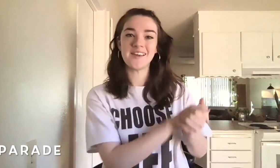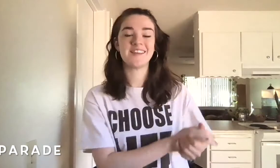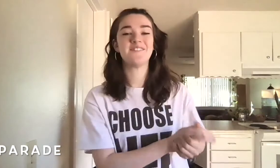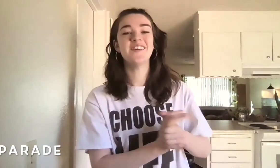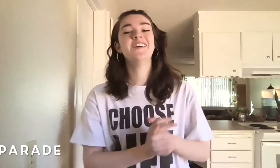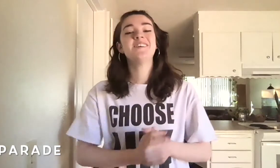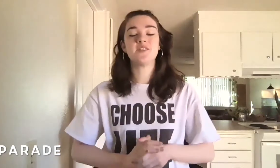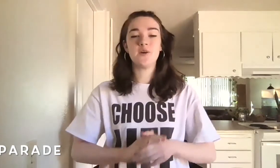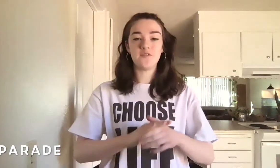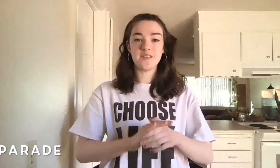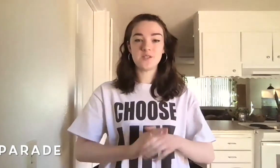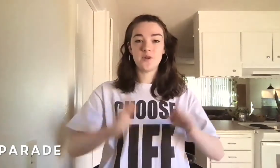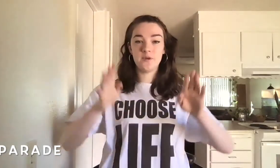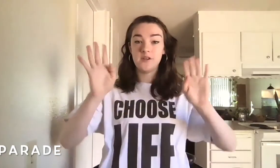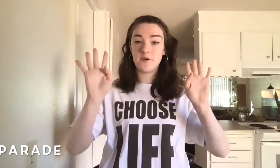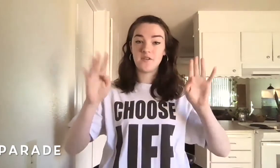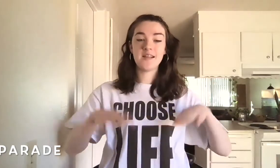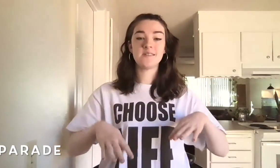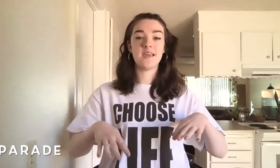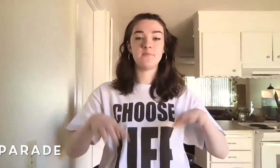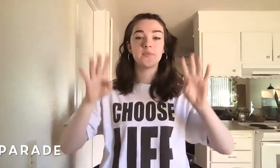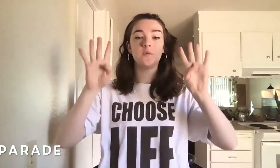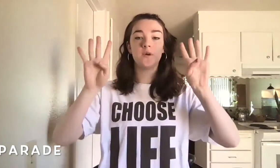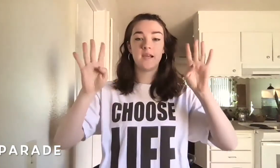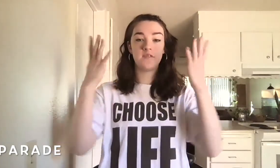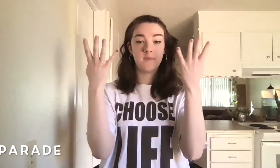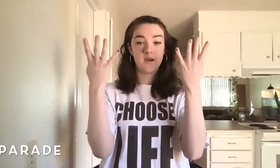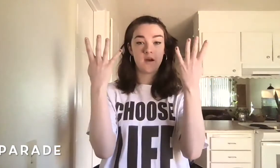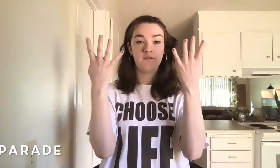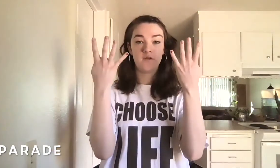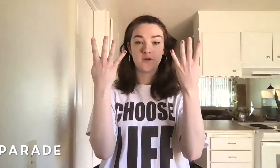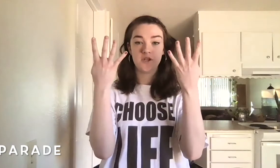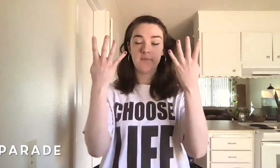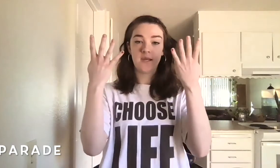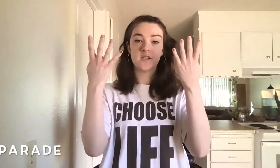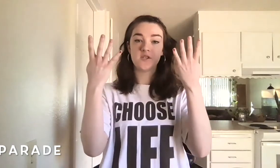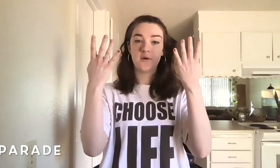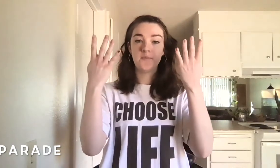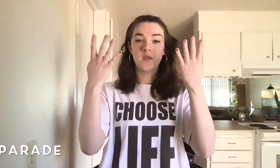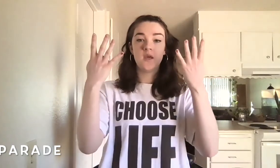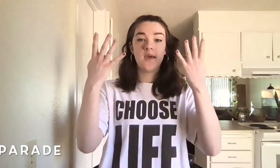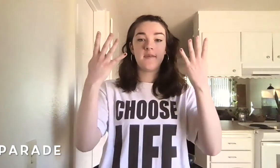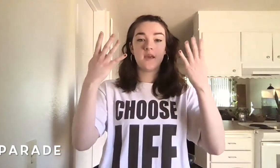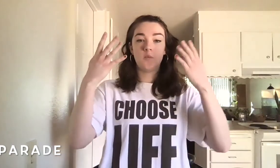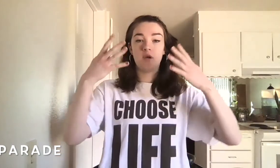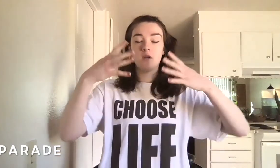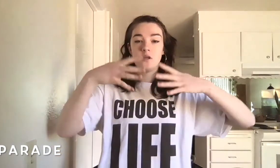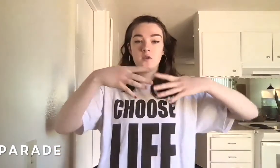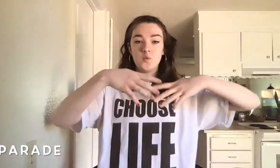have. So for this one, we're going to use both of our hands again. We're going to have them in our 4 shape like so. And then we're going to